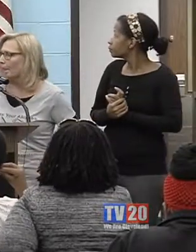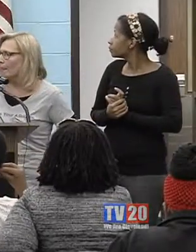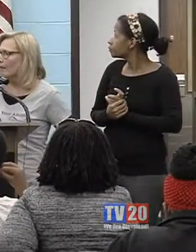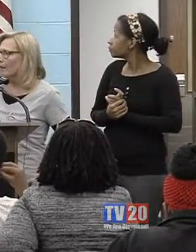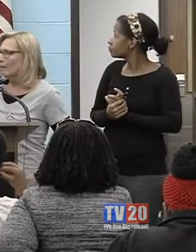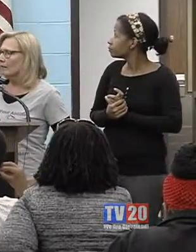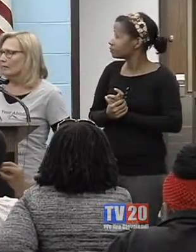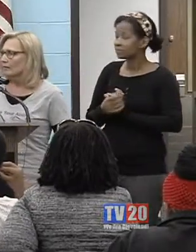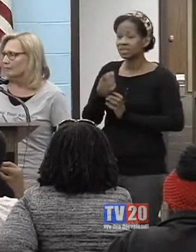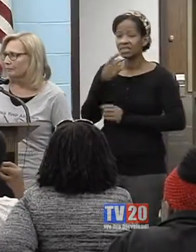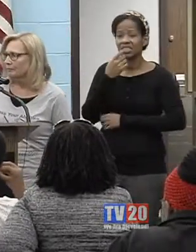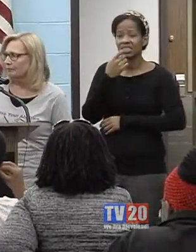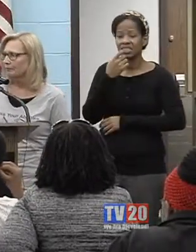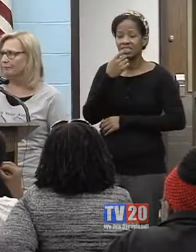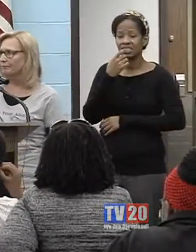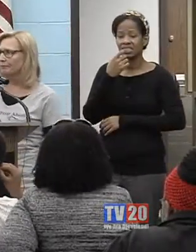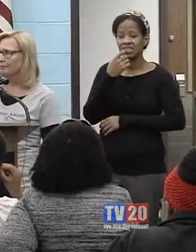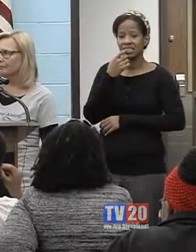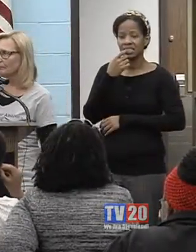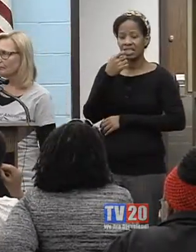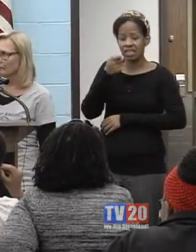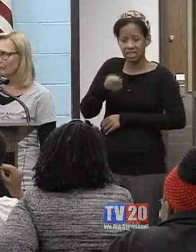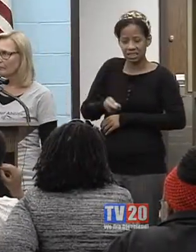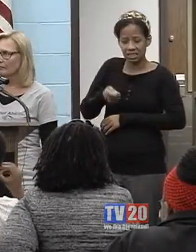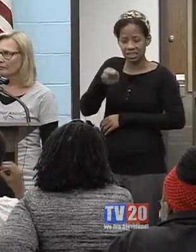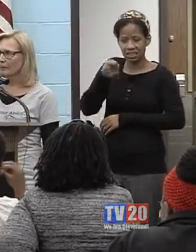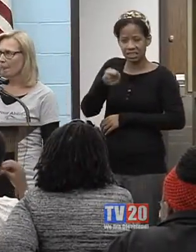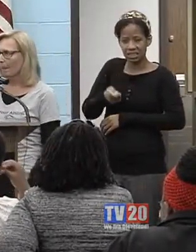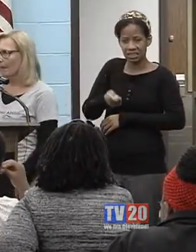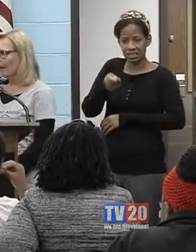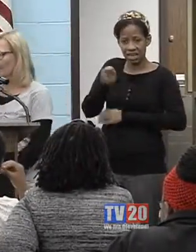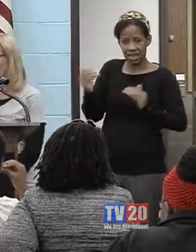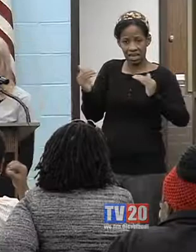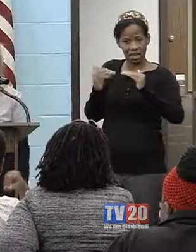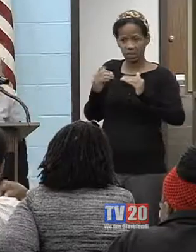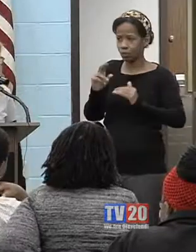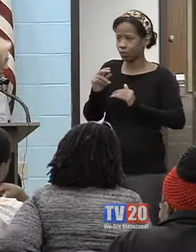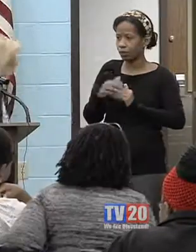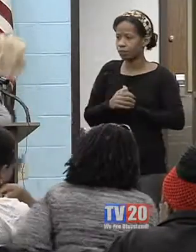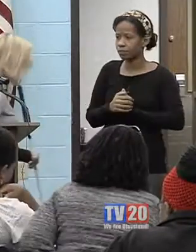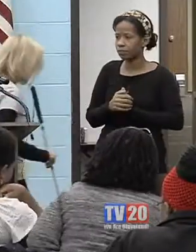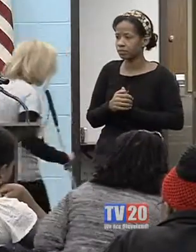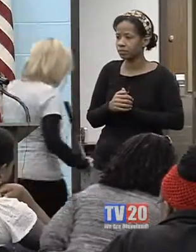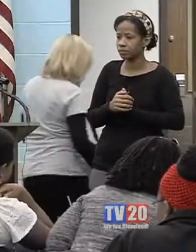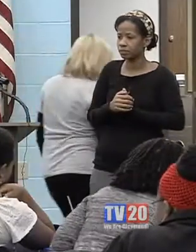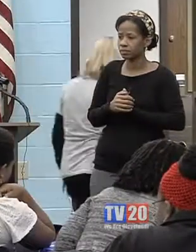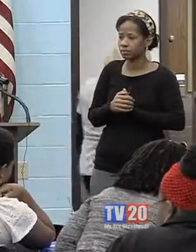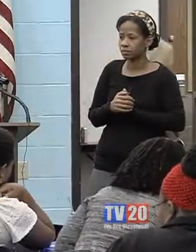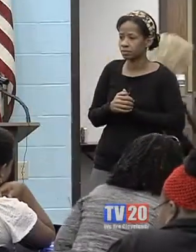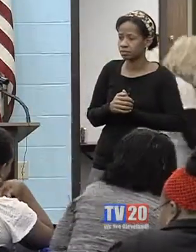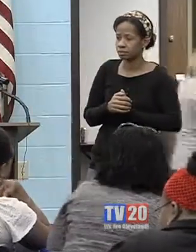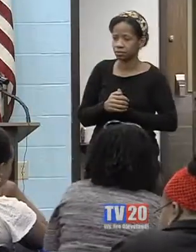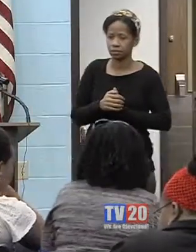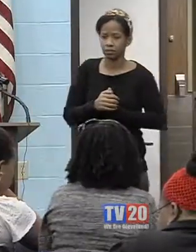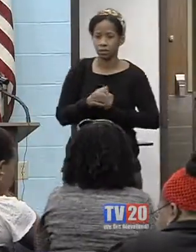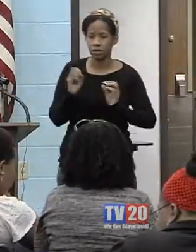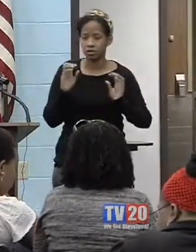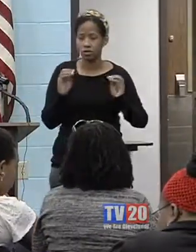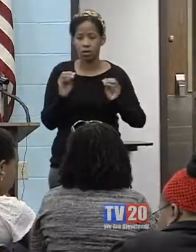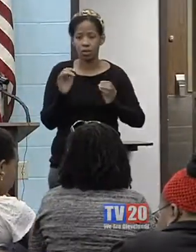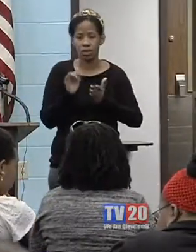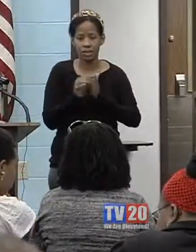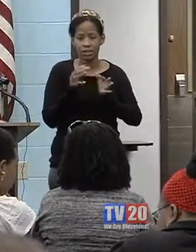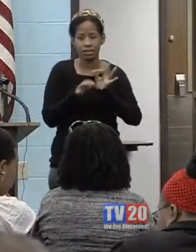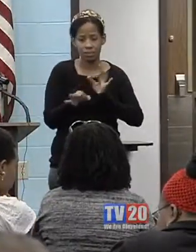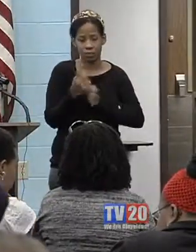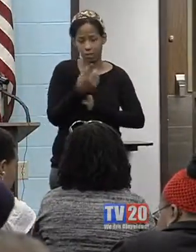Magnifiers are not all created equal. There's no governing body that says a 3X is a 3X. So that's